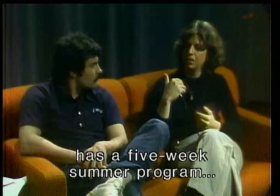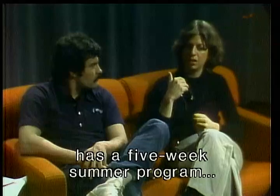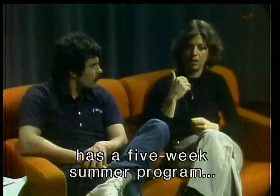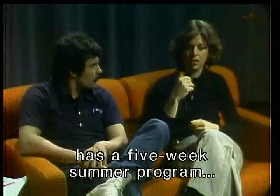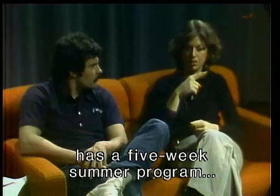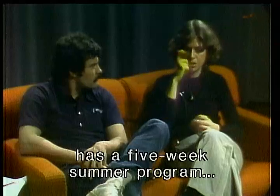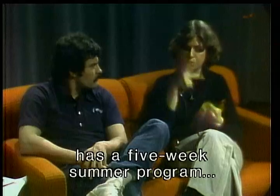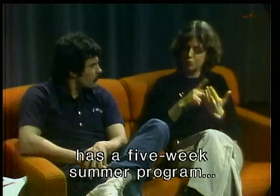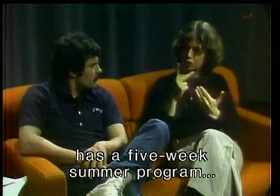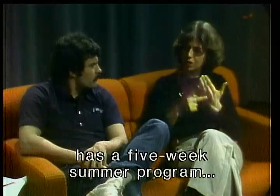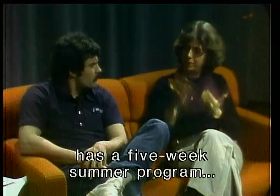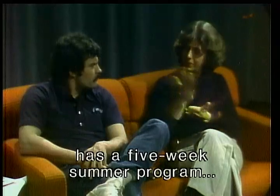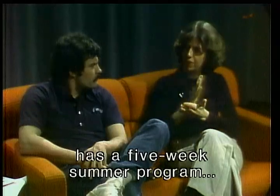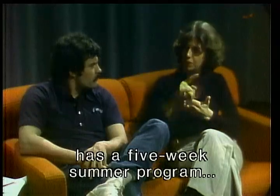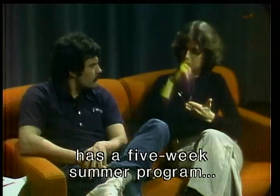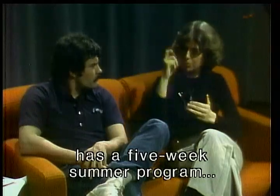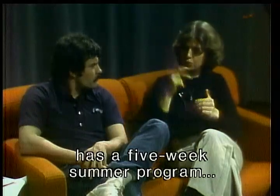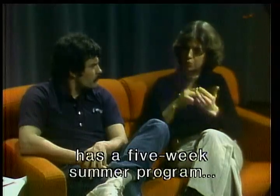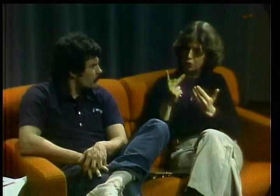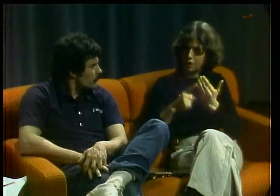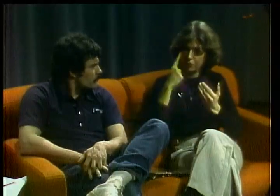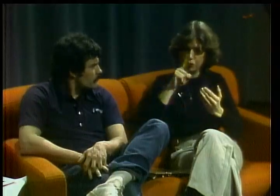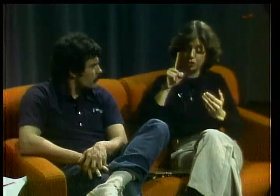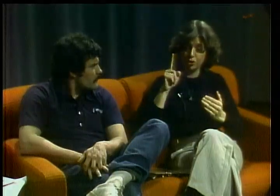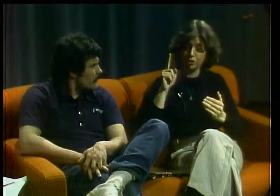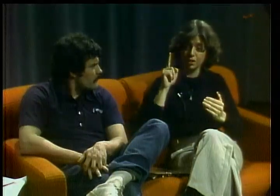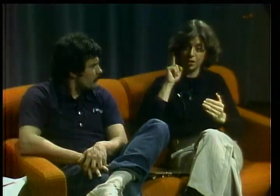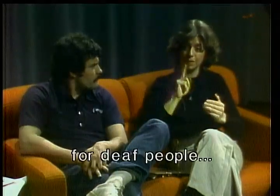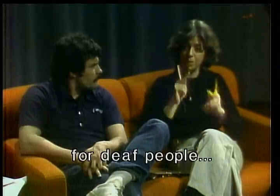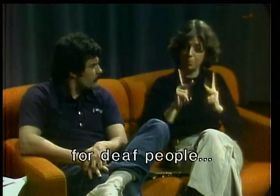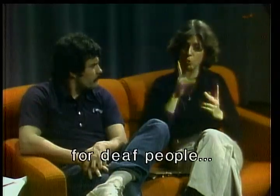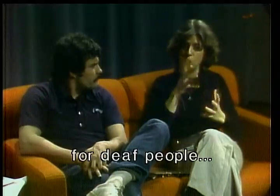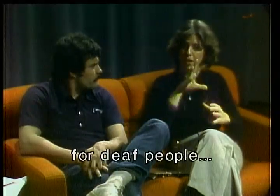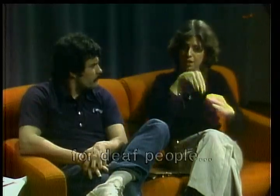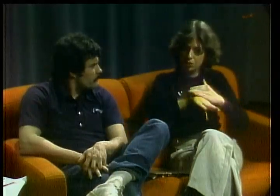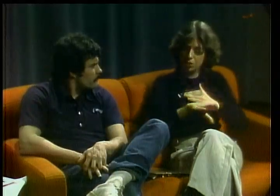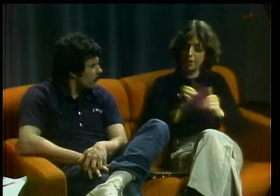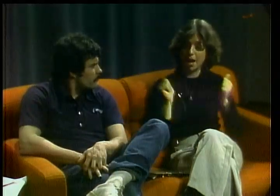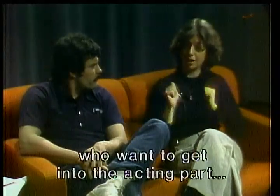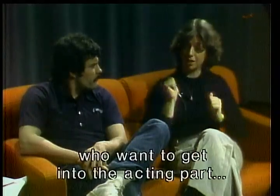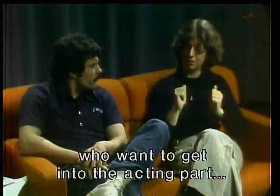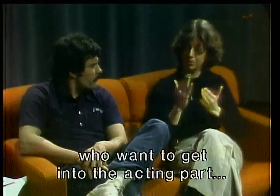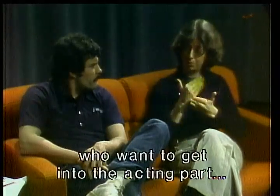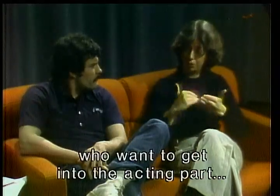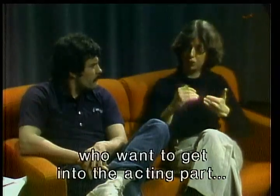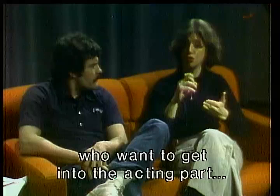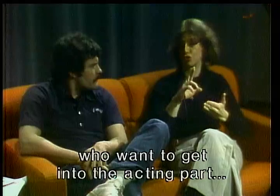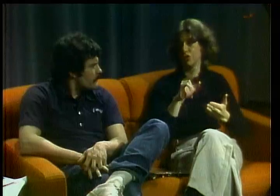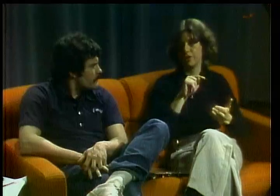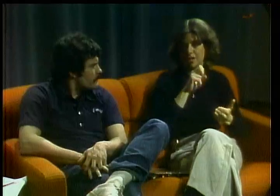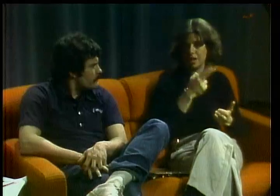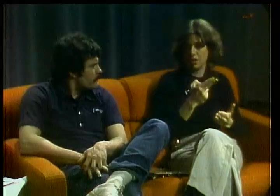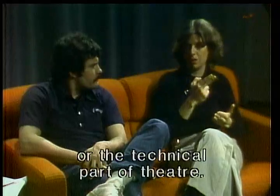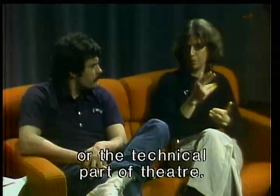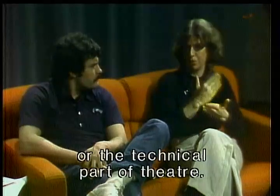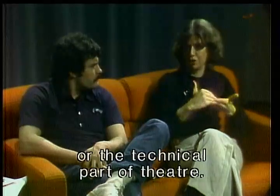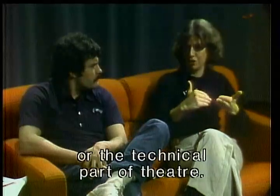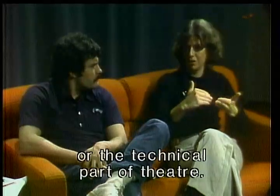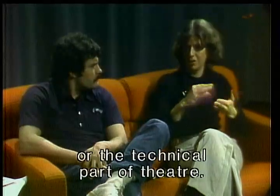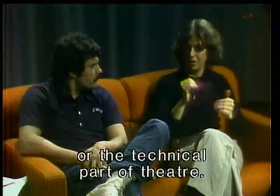a summer program, a five-week summer program for deaf people who want to get into the acting part or the technical part of